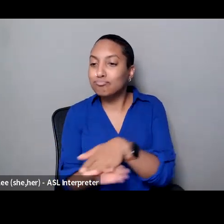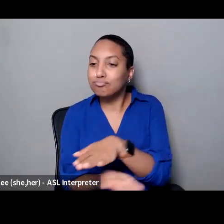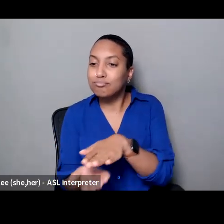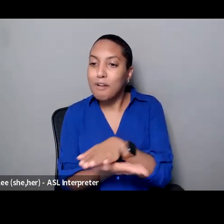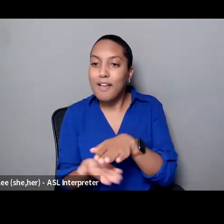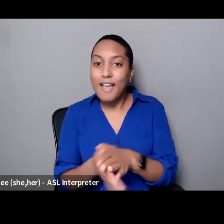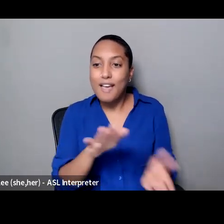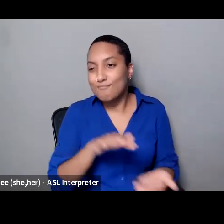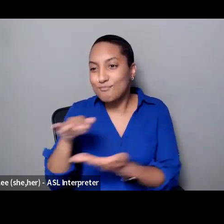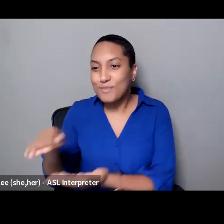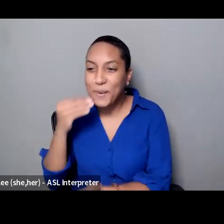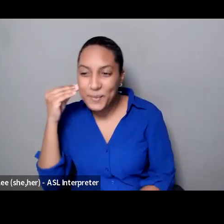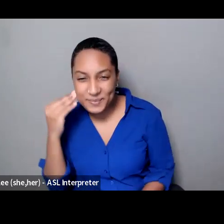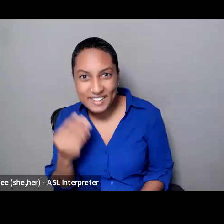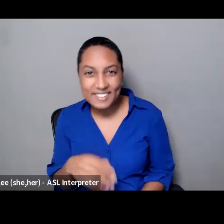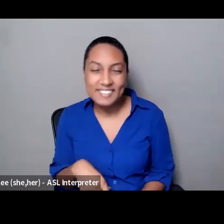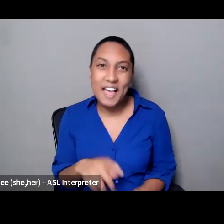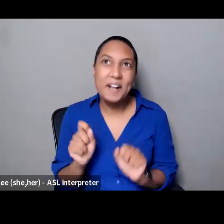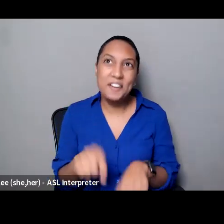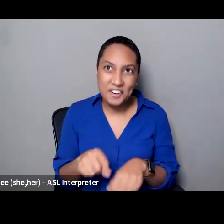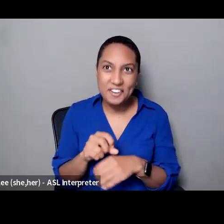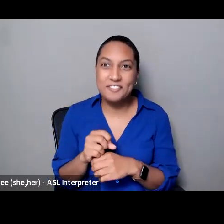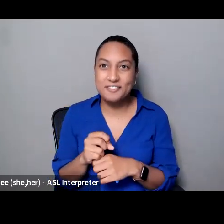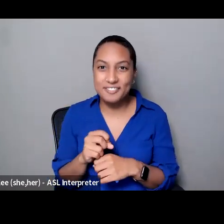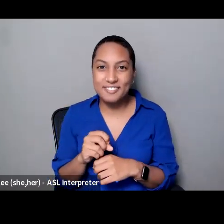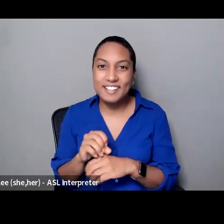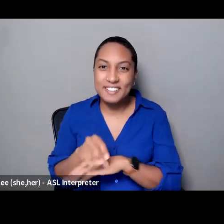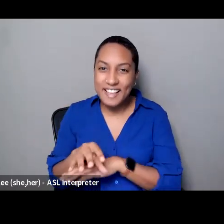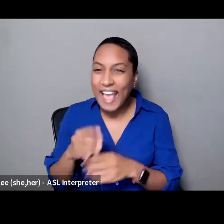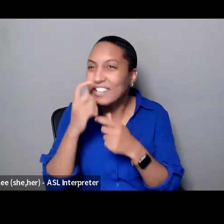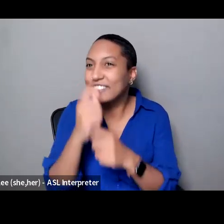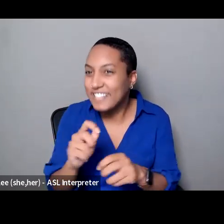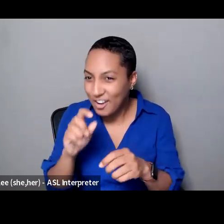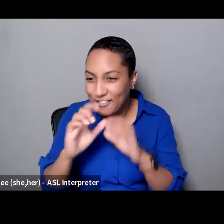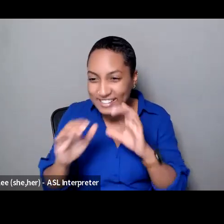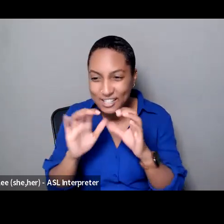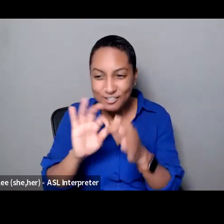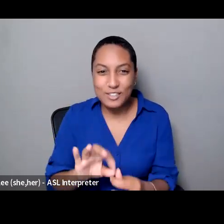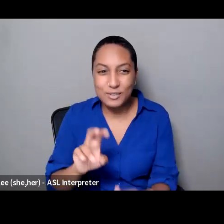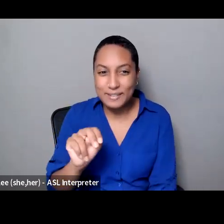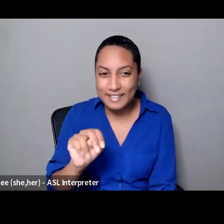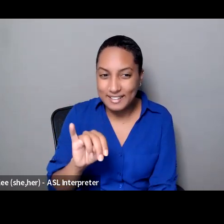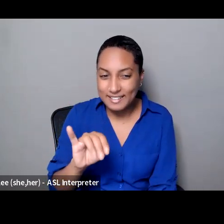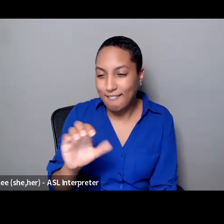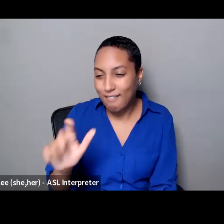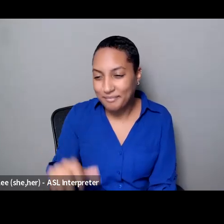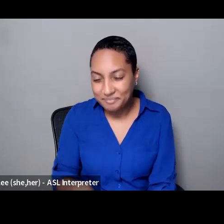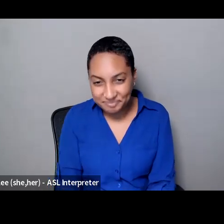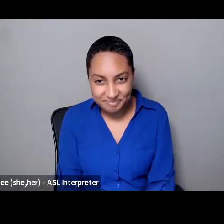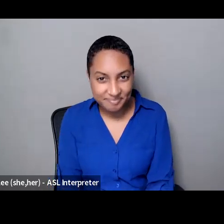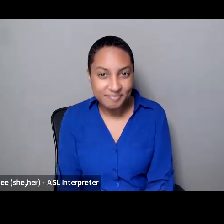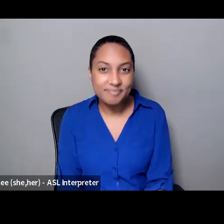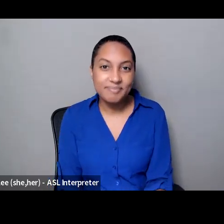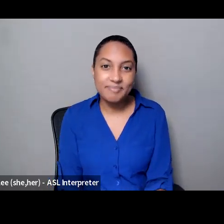NICL, which came out of those early things. So Max Starkloff